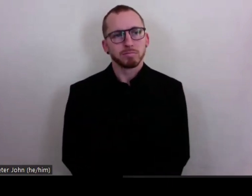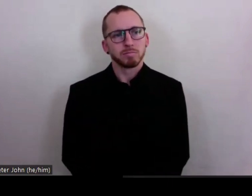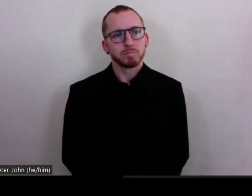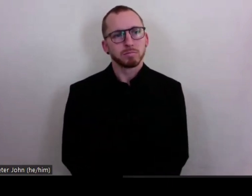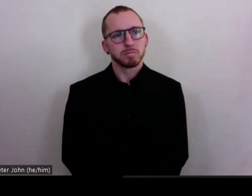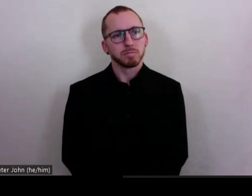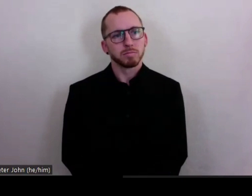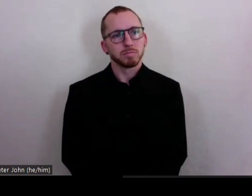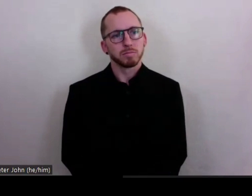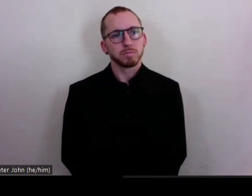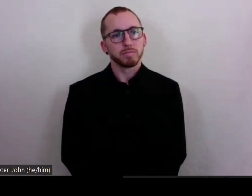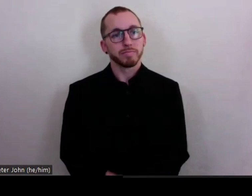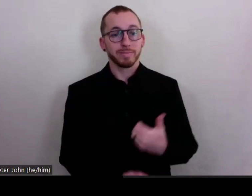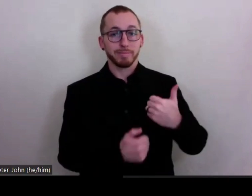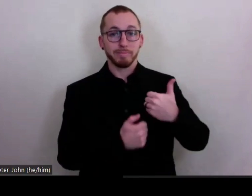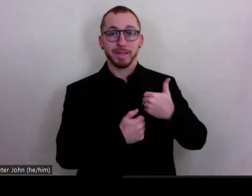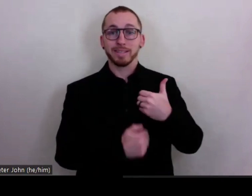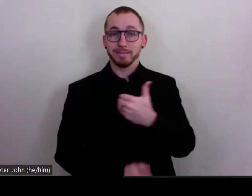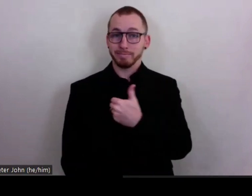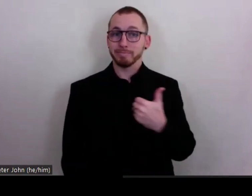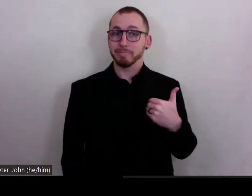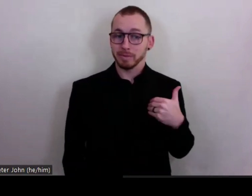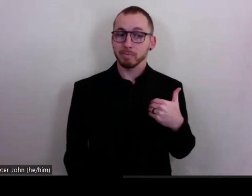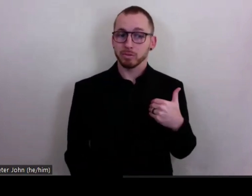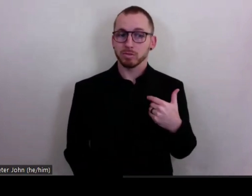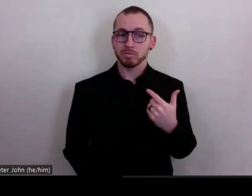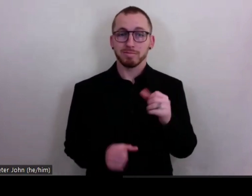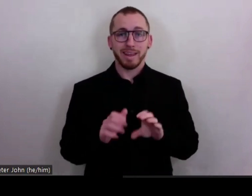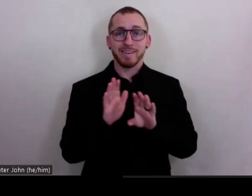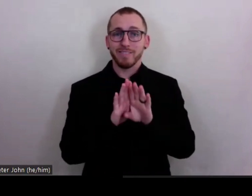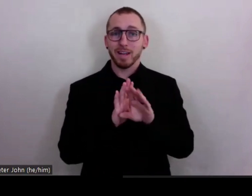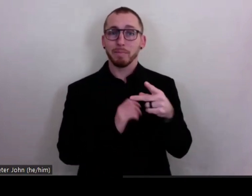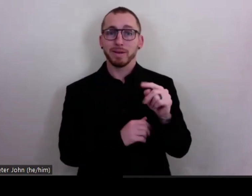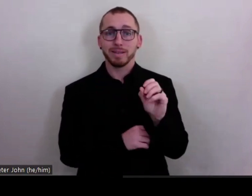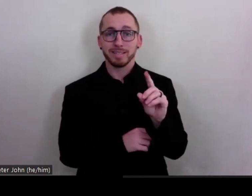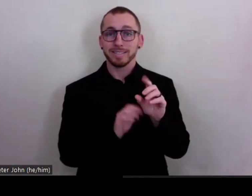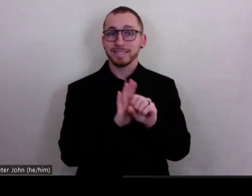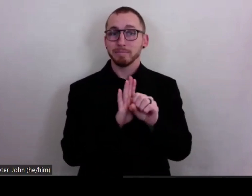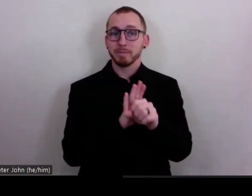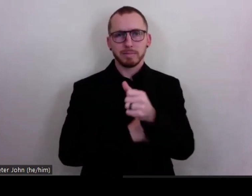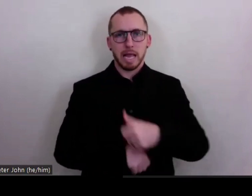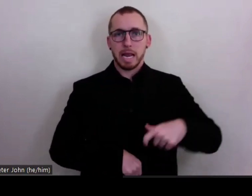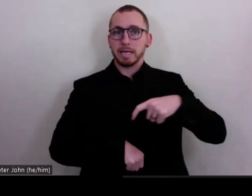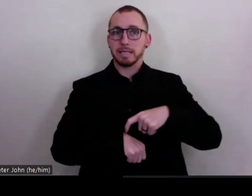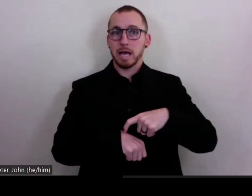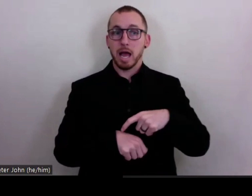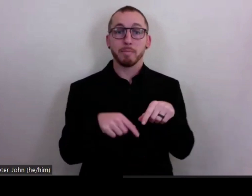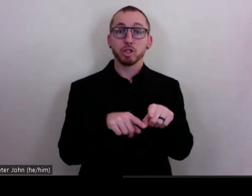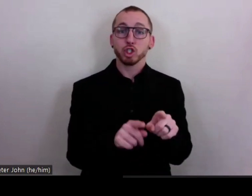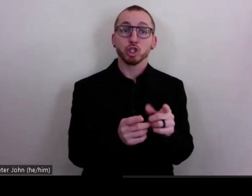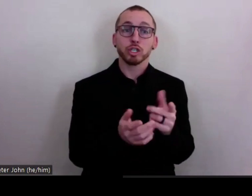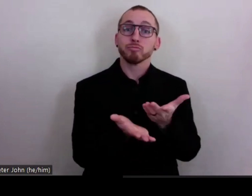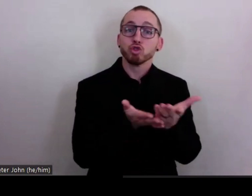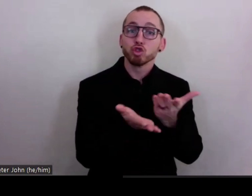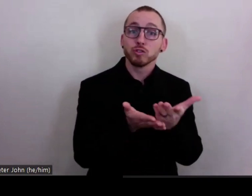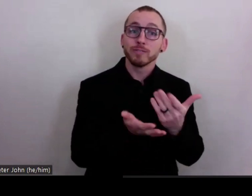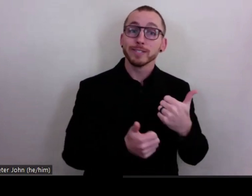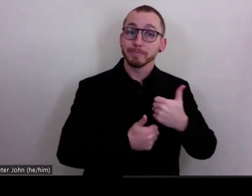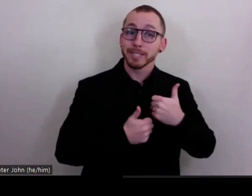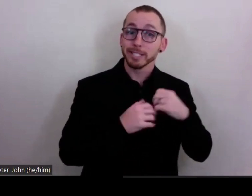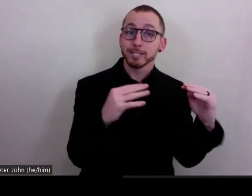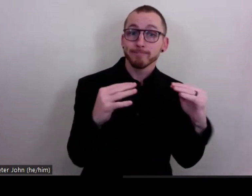Members of the military can develop symptoms of PTSD at any time, whether during their service history or post-service